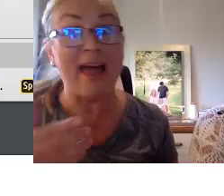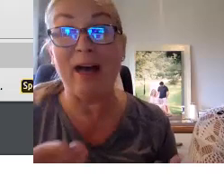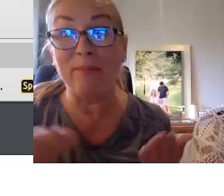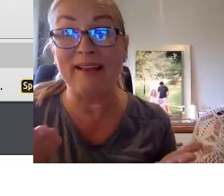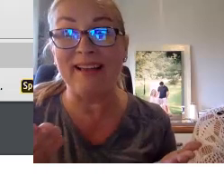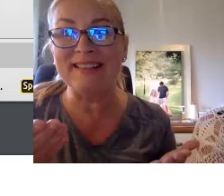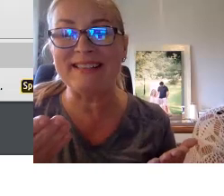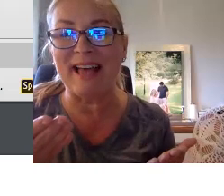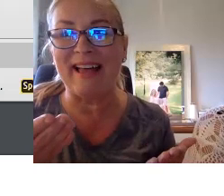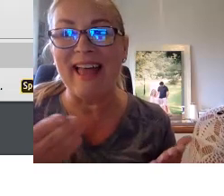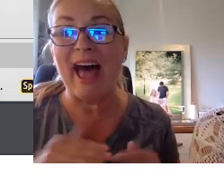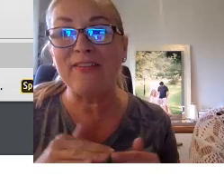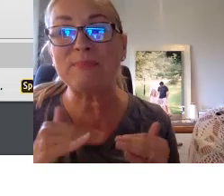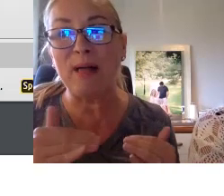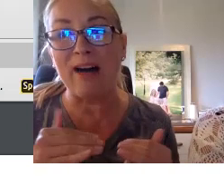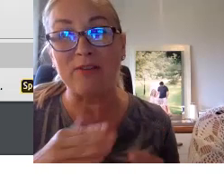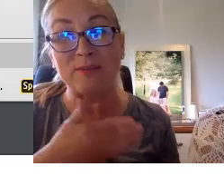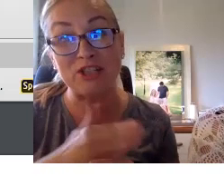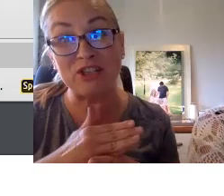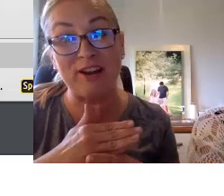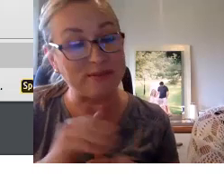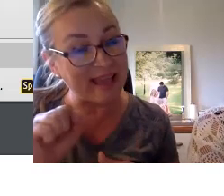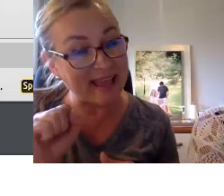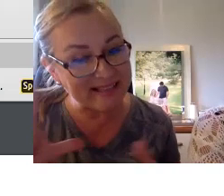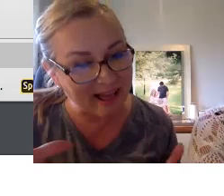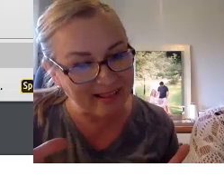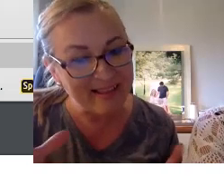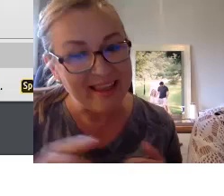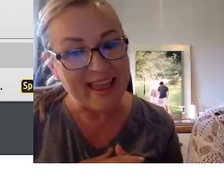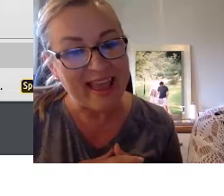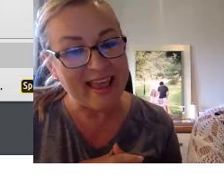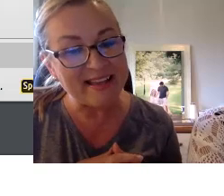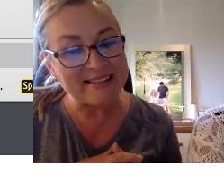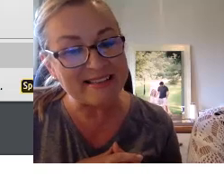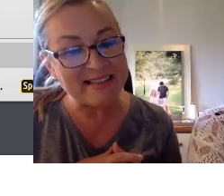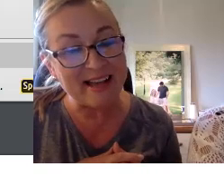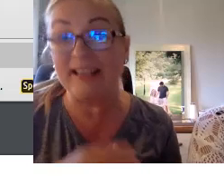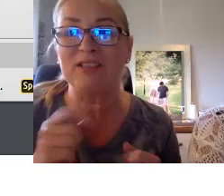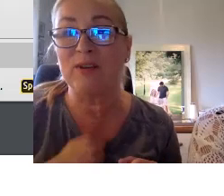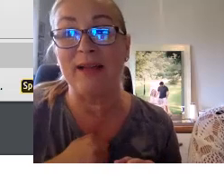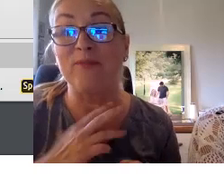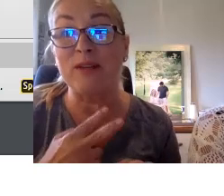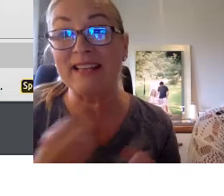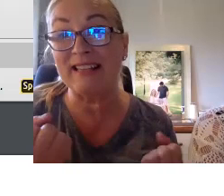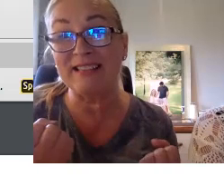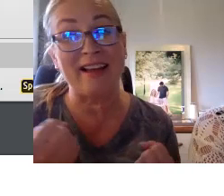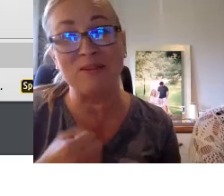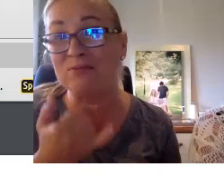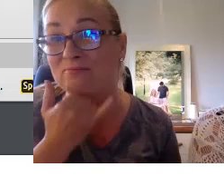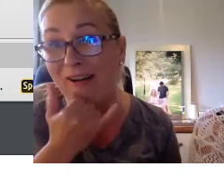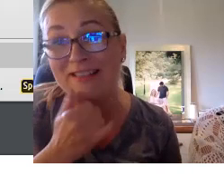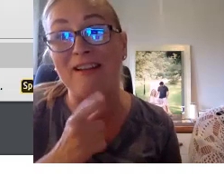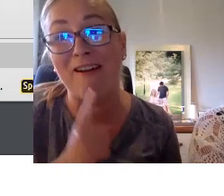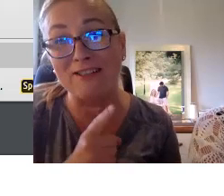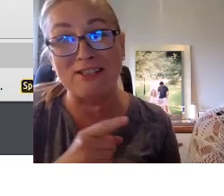for helping us have this platform to share with the ASL. And again, sorry, I'm voicing and signing, which